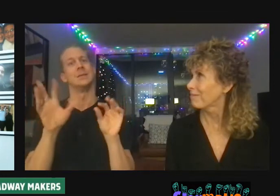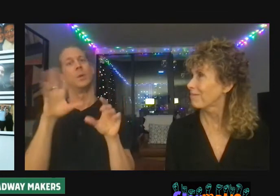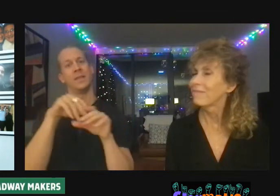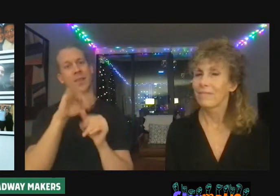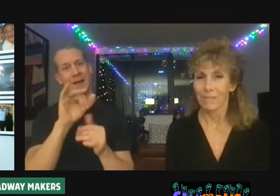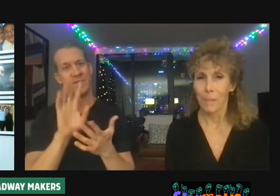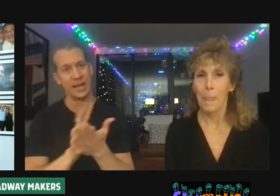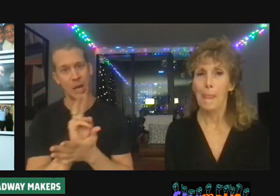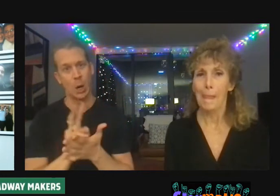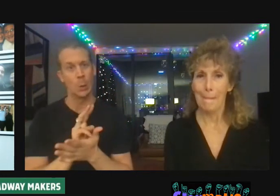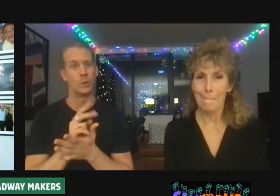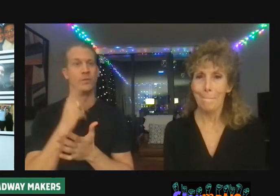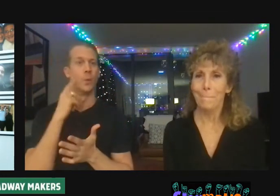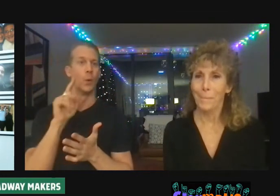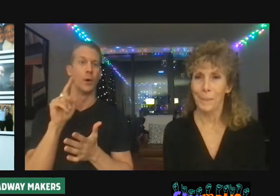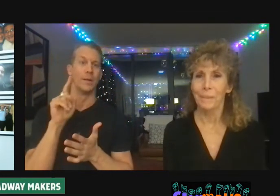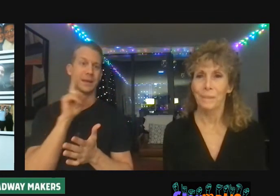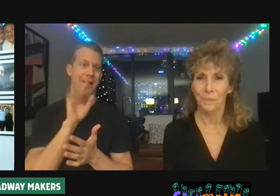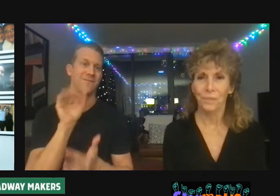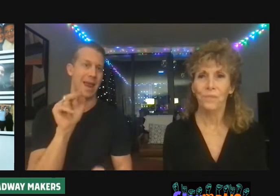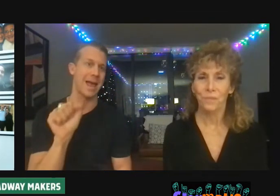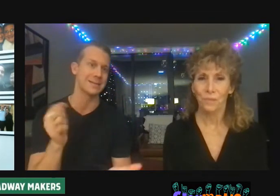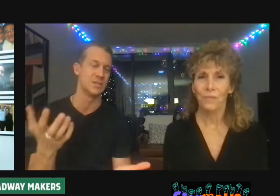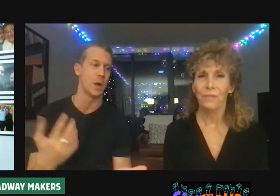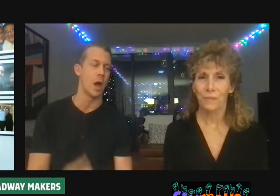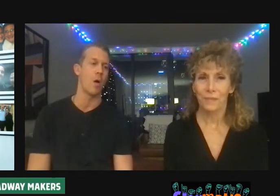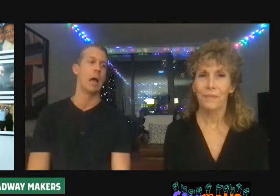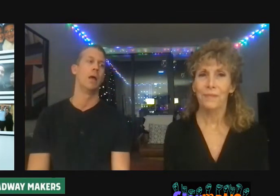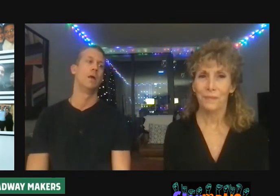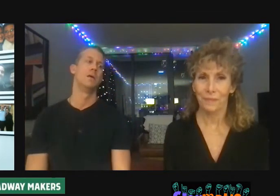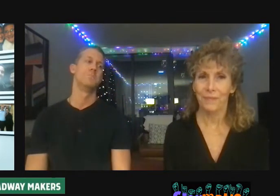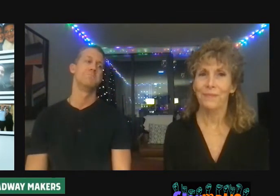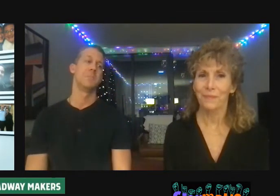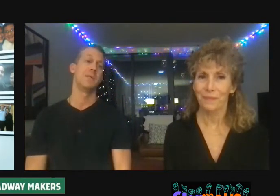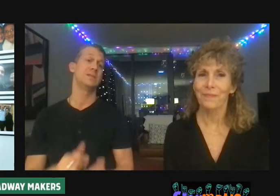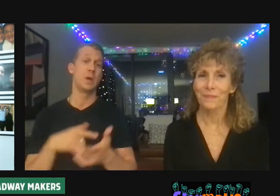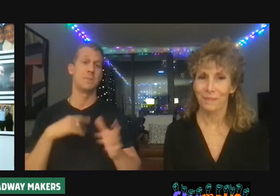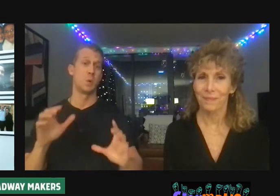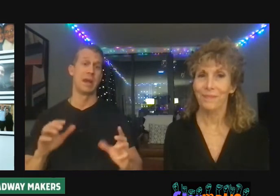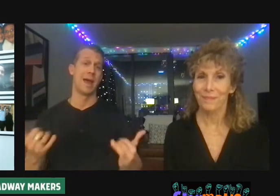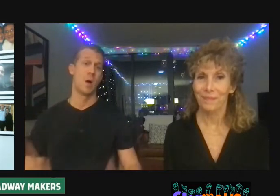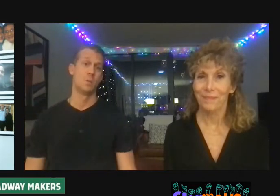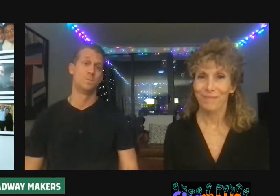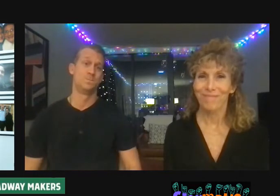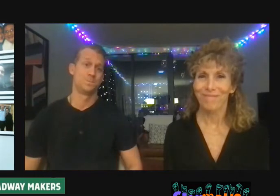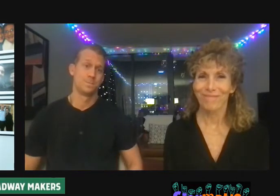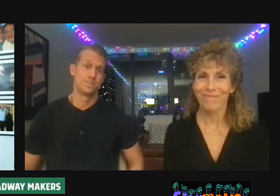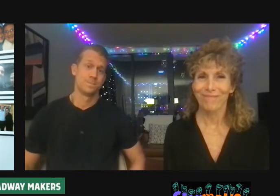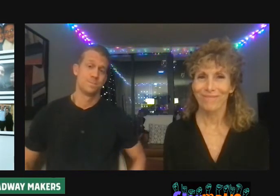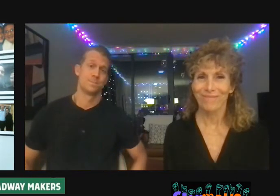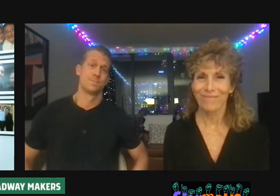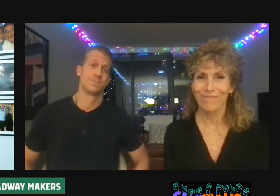caption within that video for the deaf bands, you know. Mm-hmm. And that's what I'm doing now.